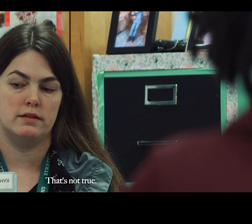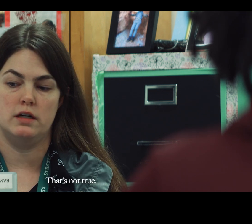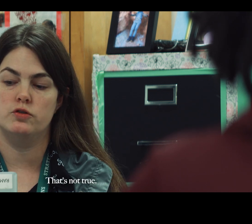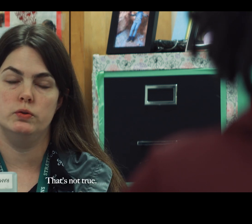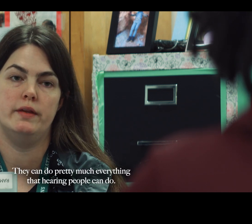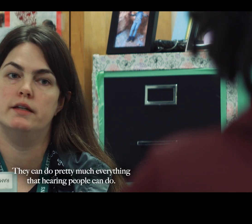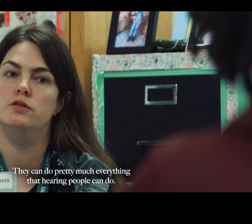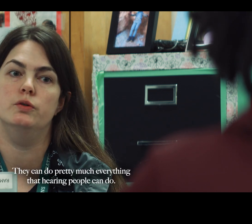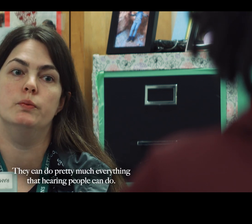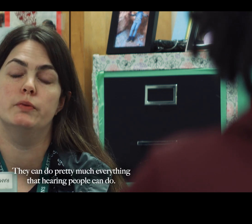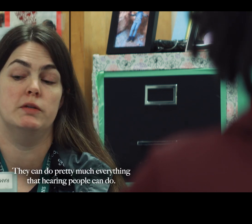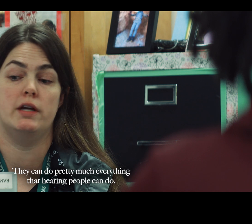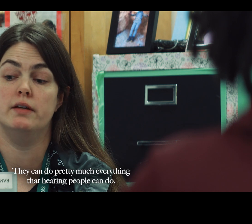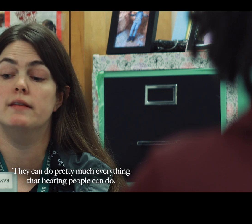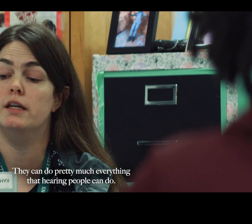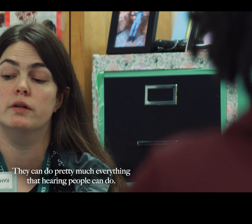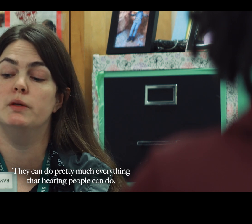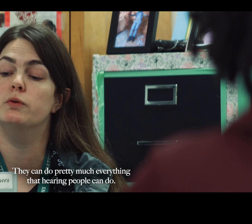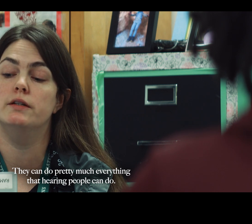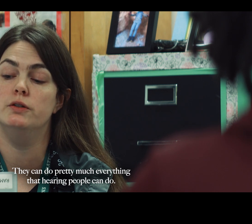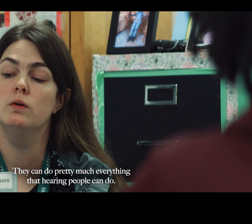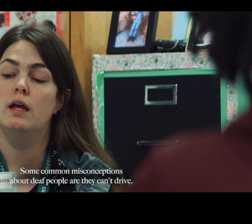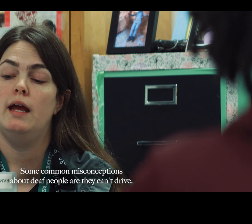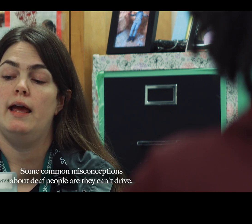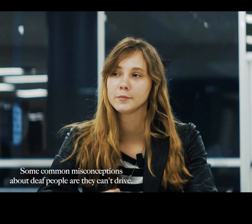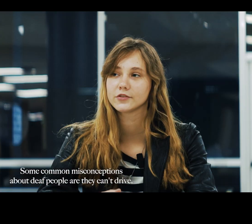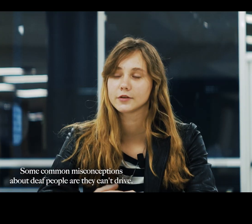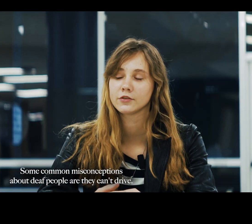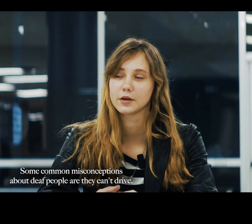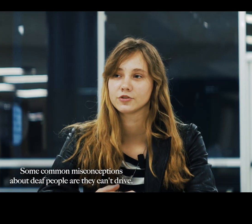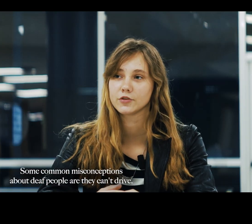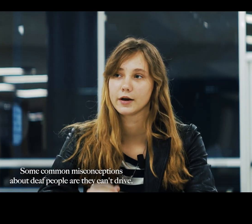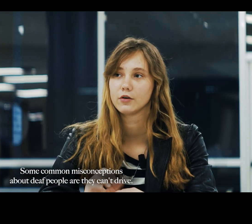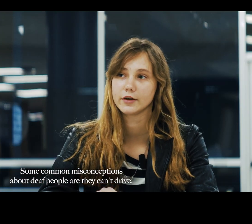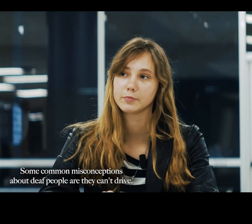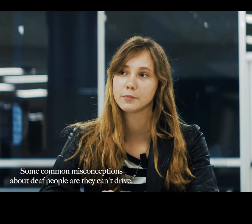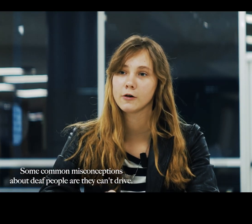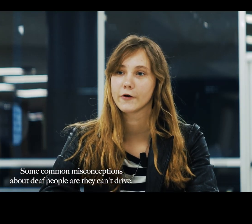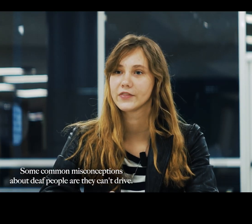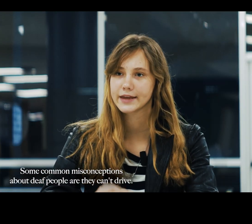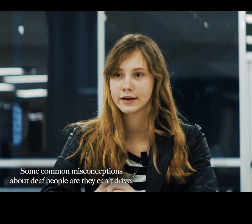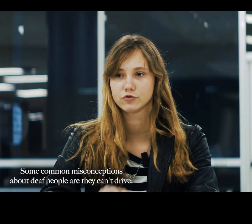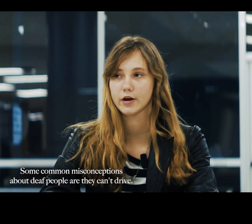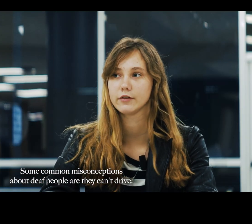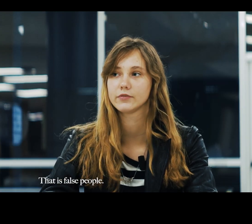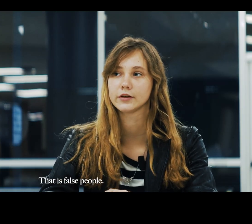not true. They can do pretty much everything that hearing people can do. Some common misconceptions about deaf people are they can't drive. That is